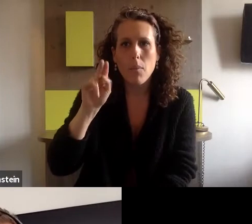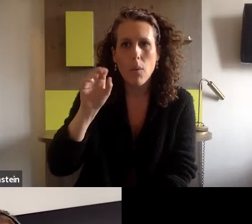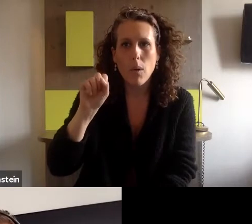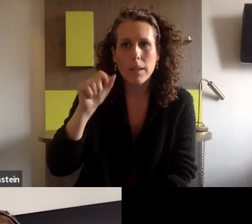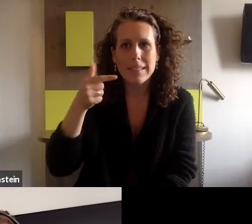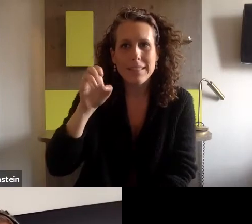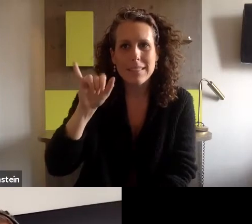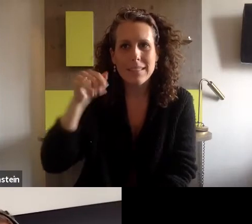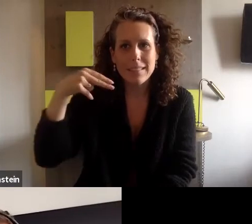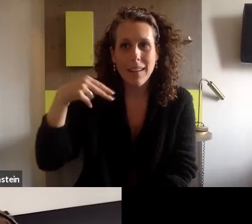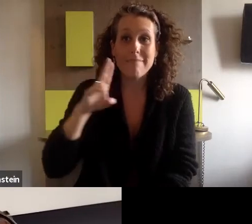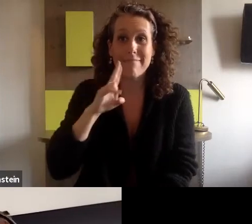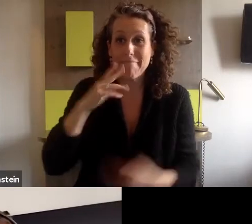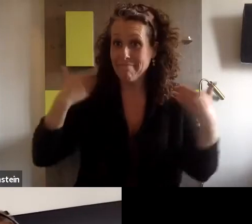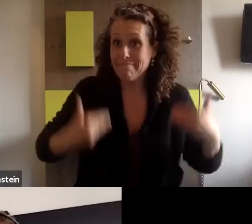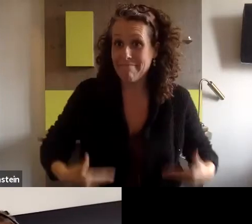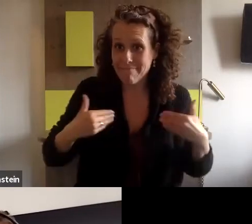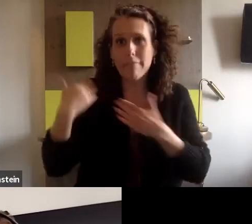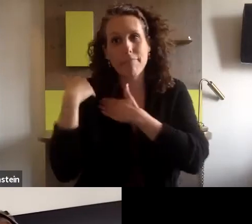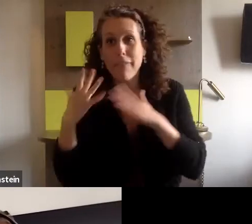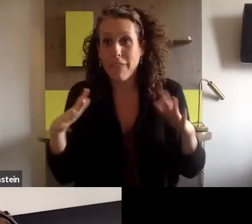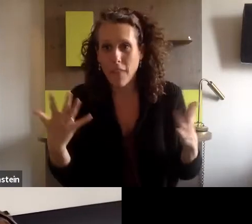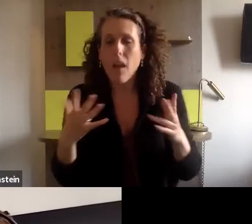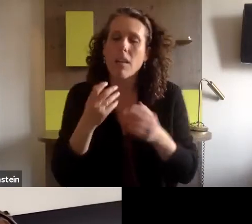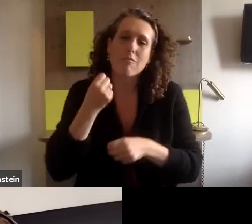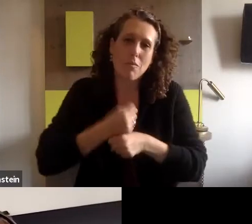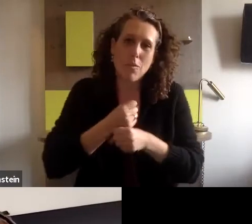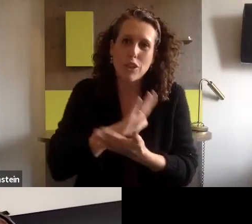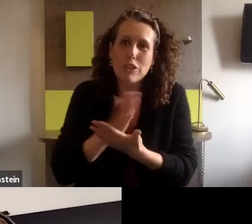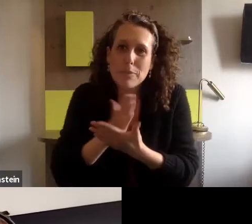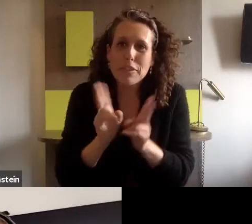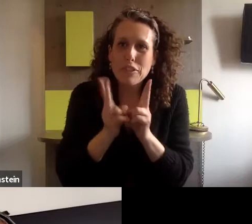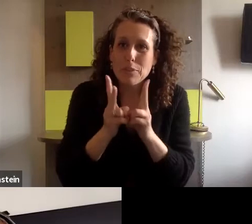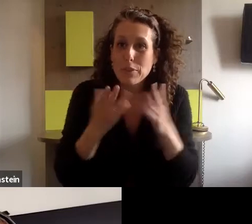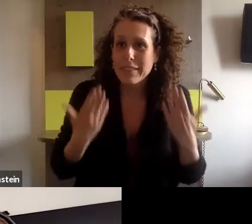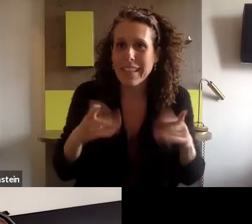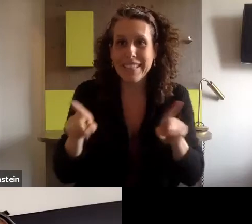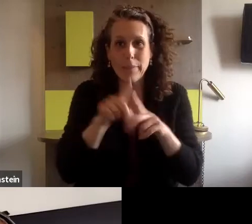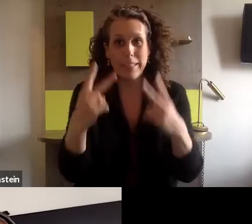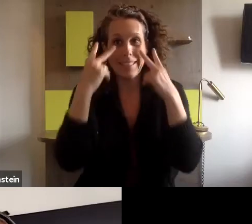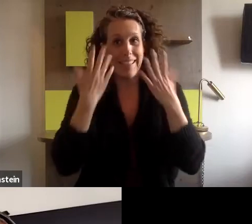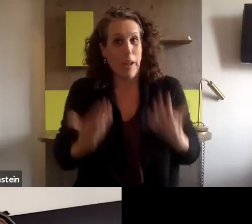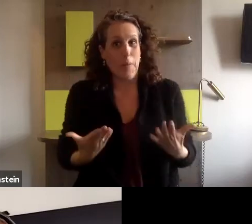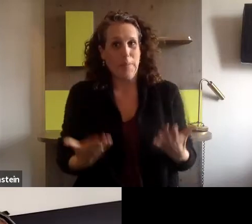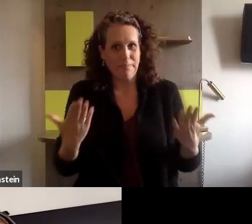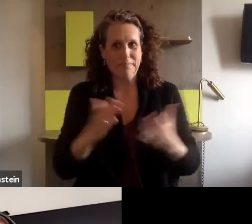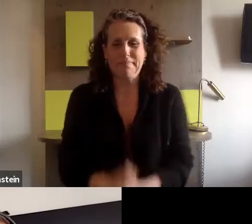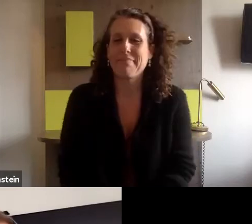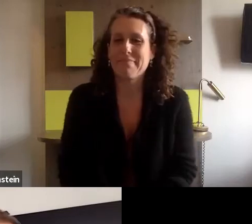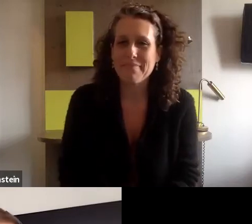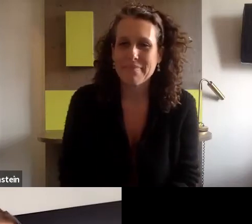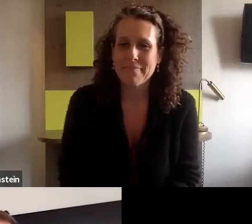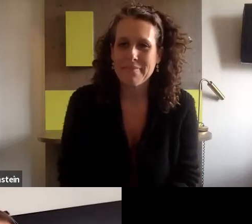will be providing sign language interpretation during the session today, as you can see already.